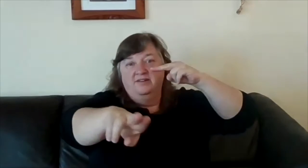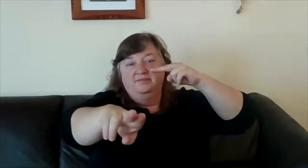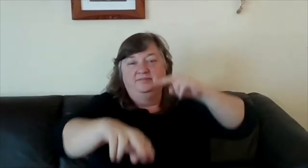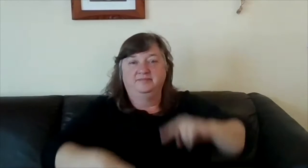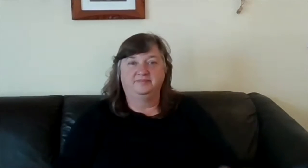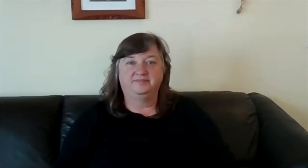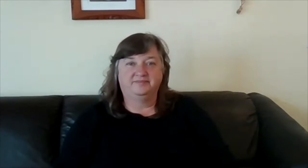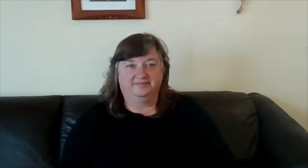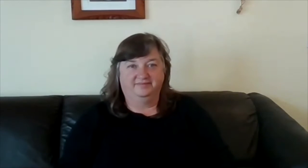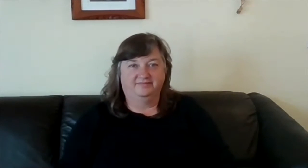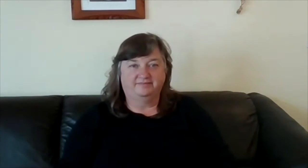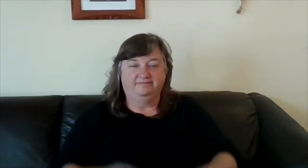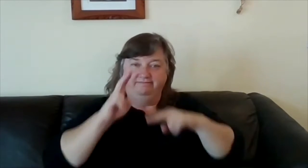down.